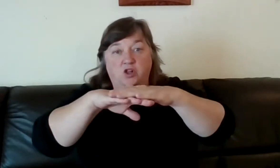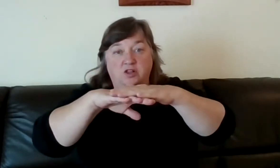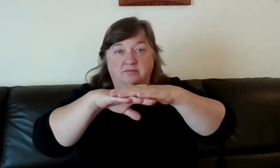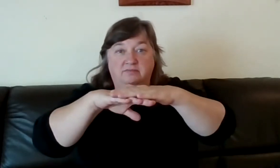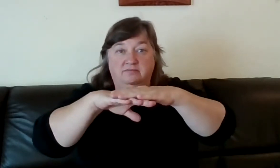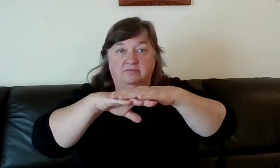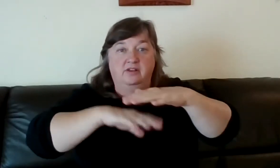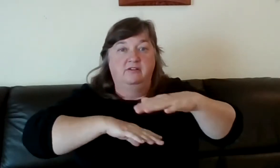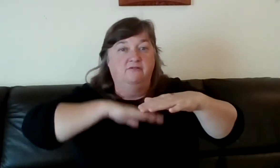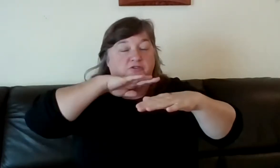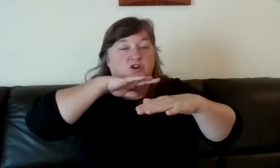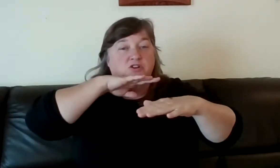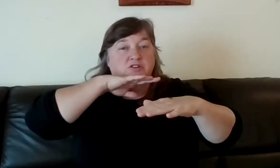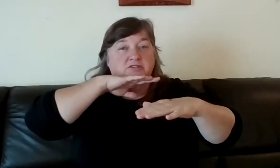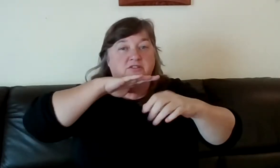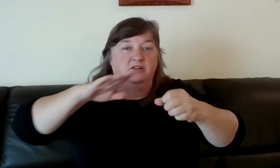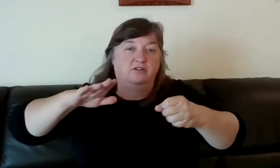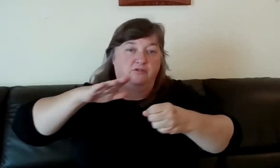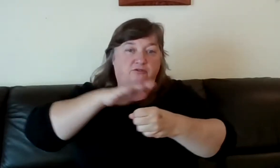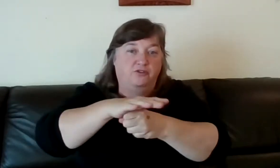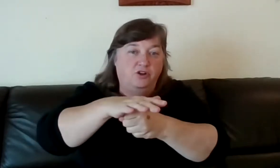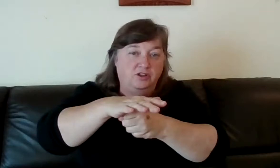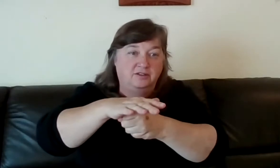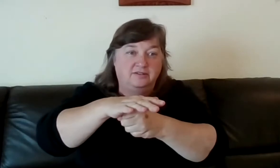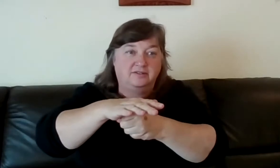Full, full, full,